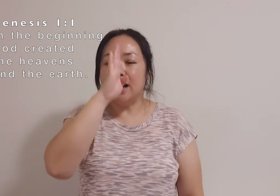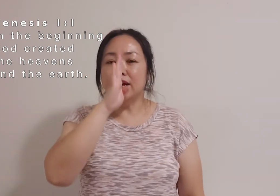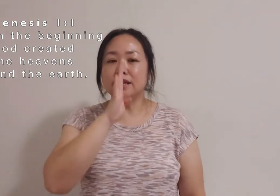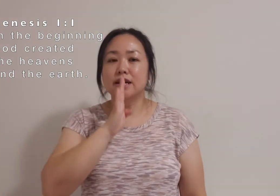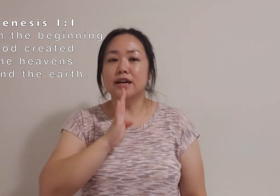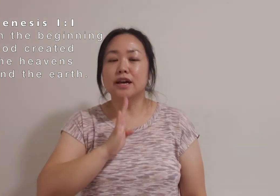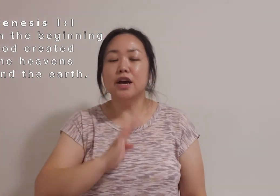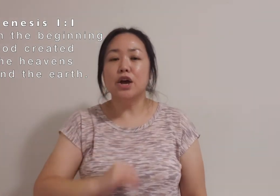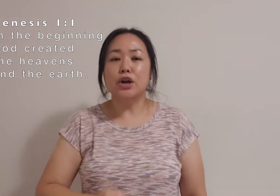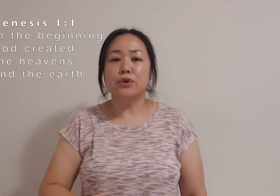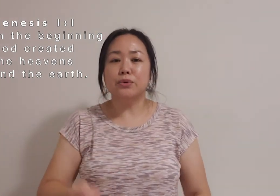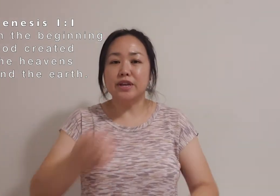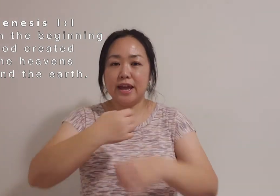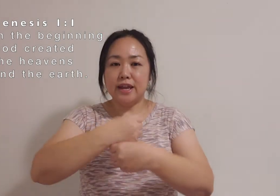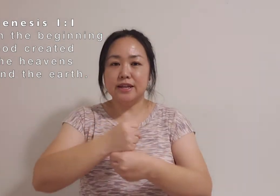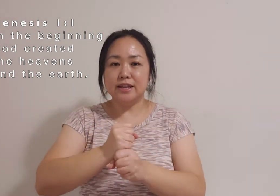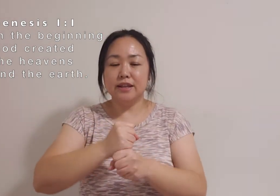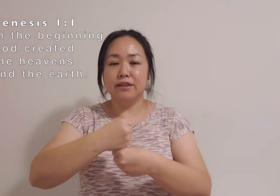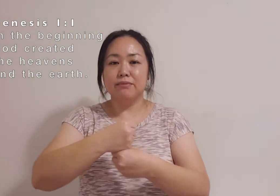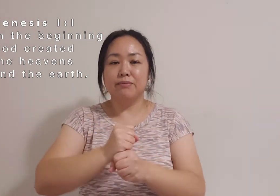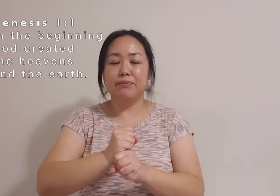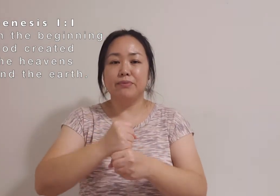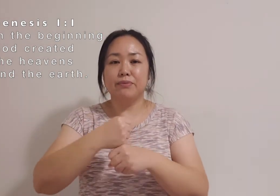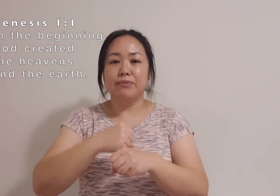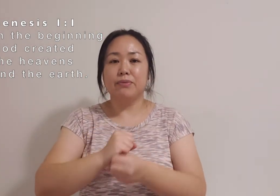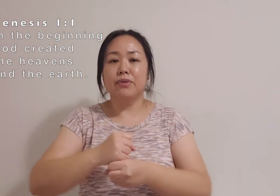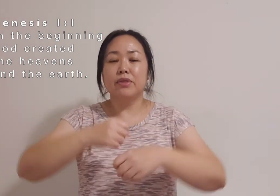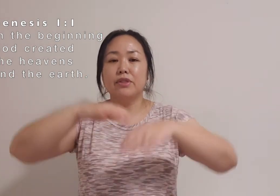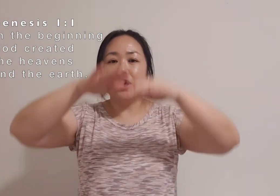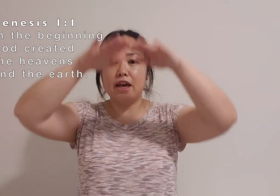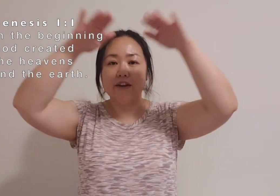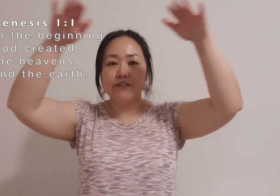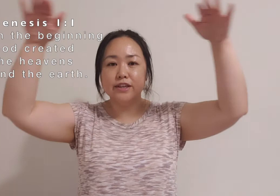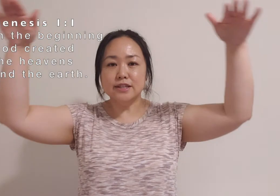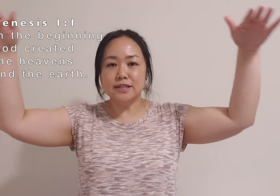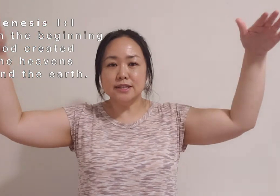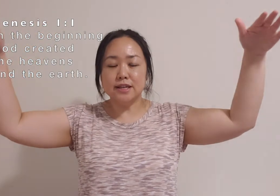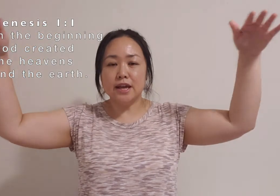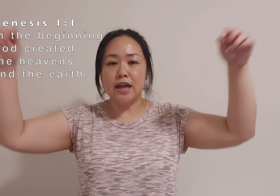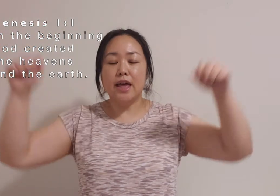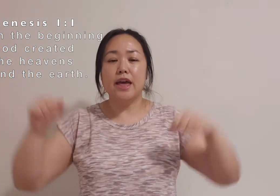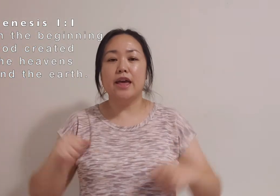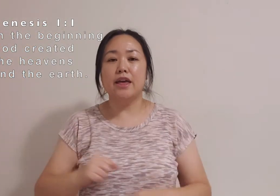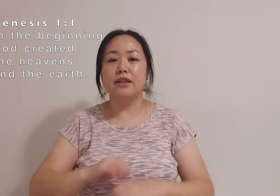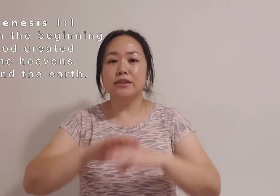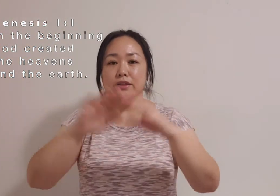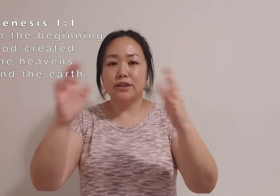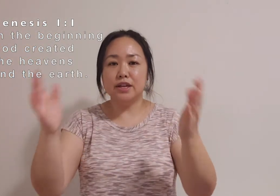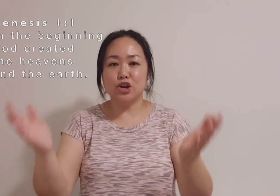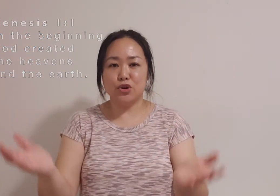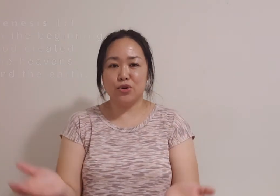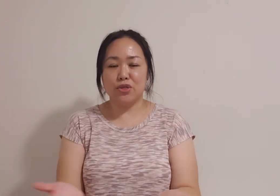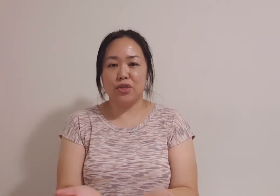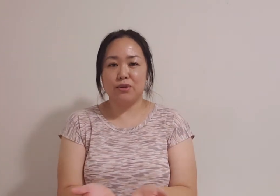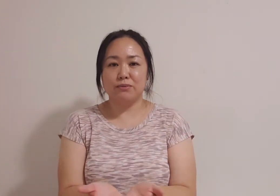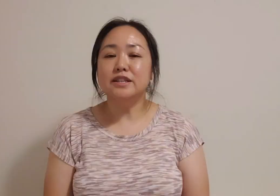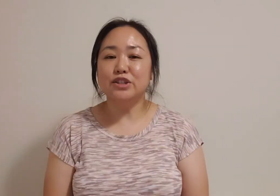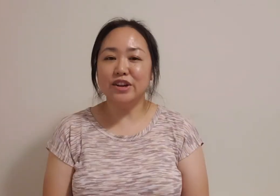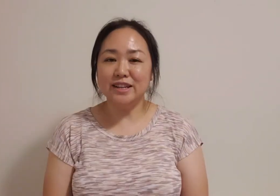God created the heavens and the earth. Starting this